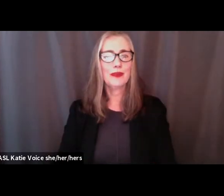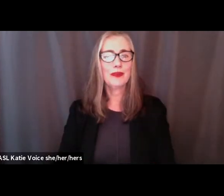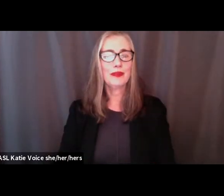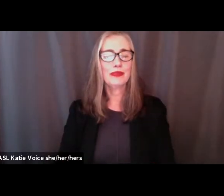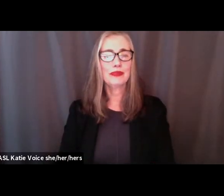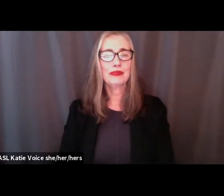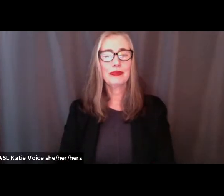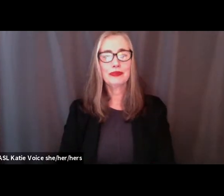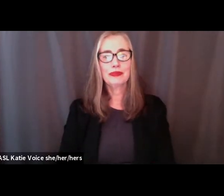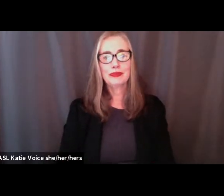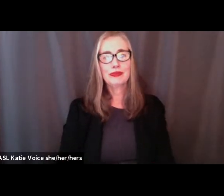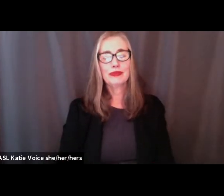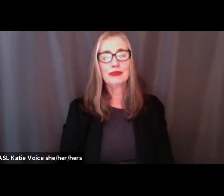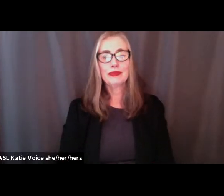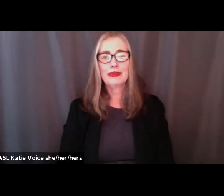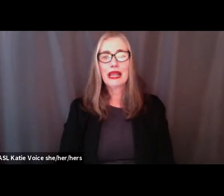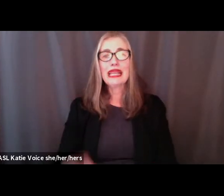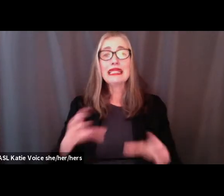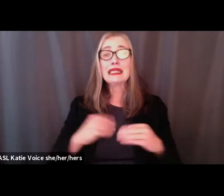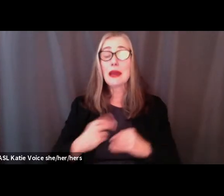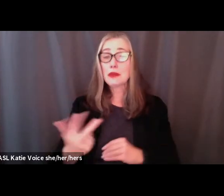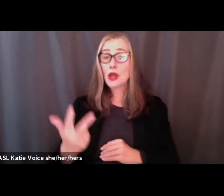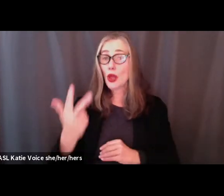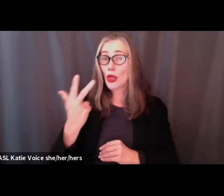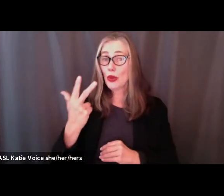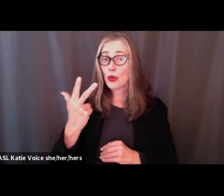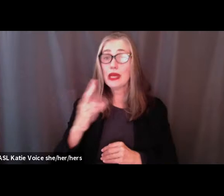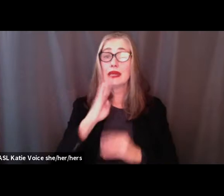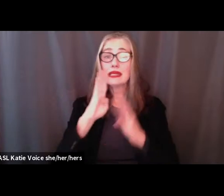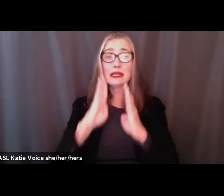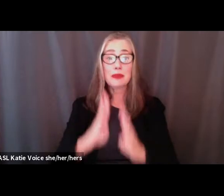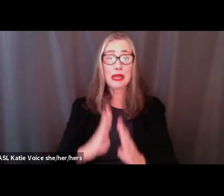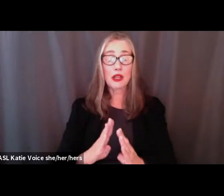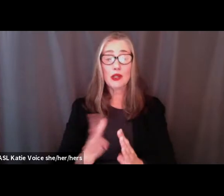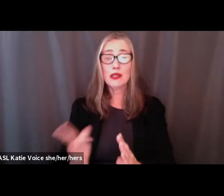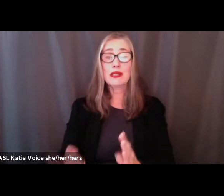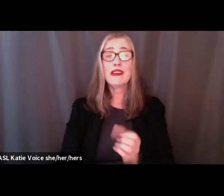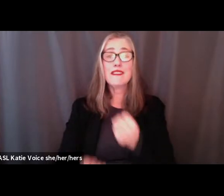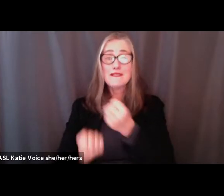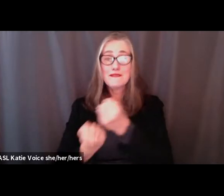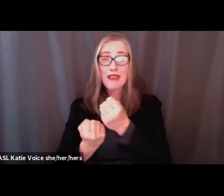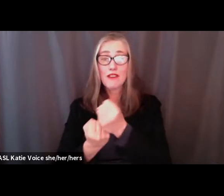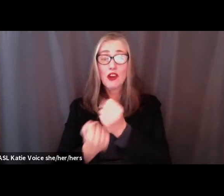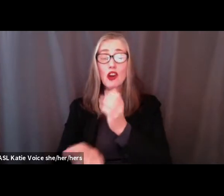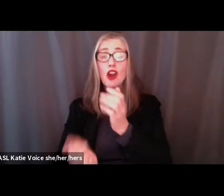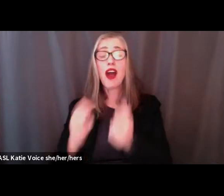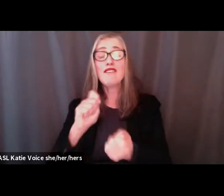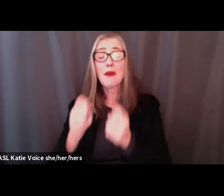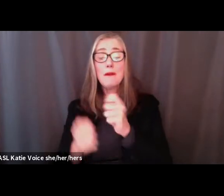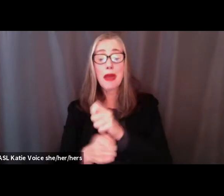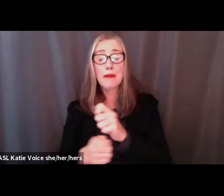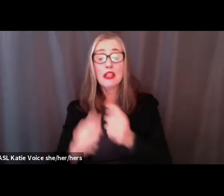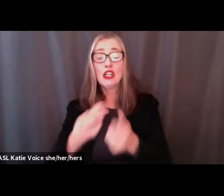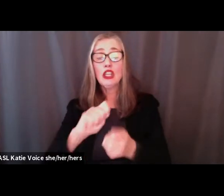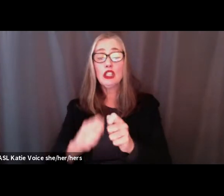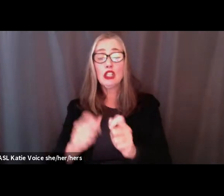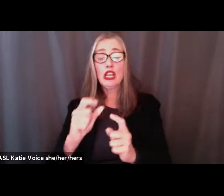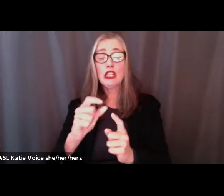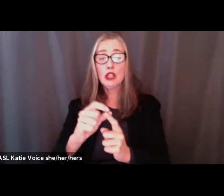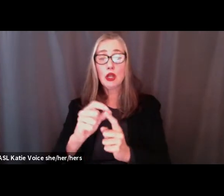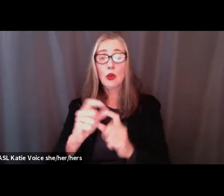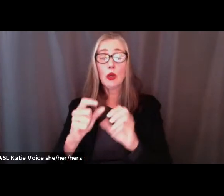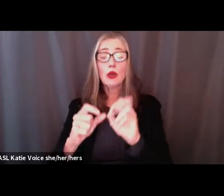And we'll take 3 speakers in favor of the amendment to change the word "or" to "and." I see